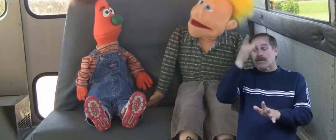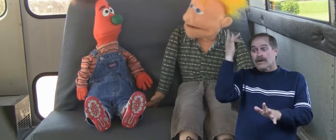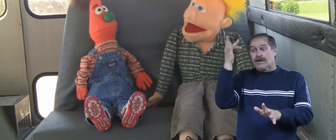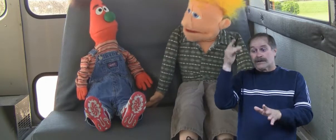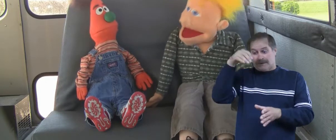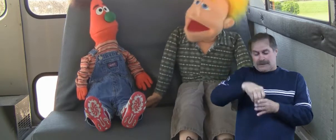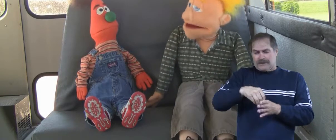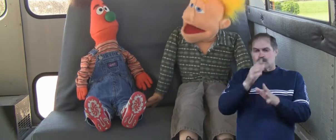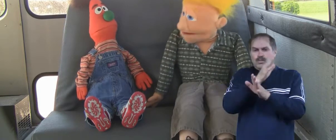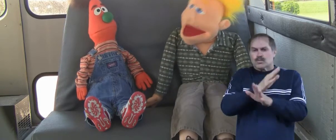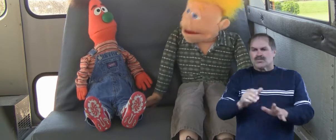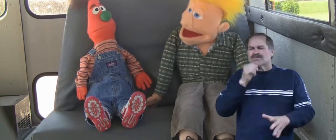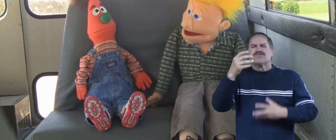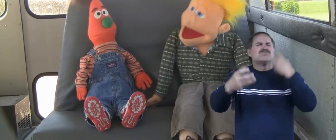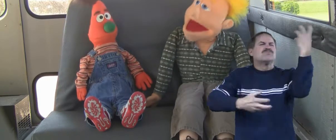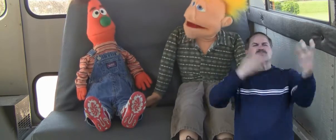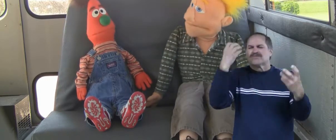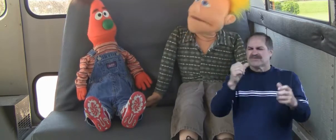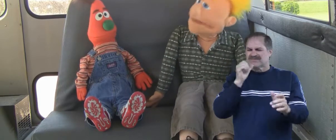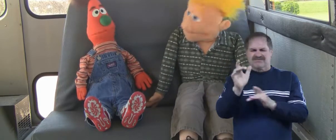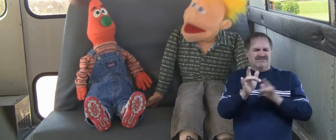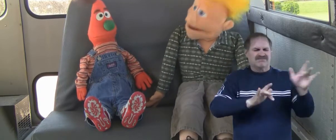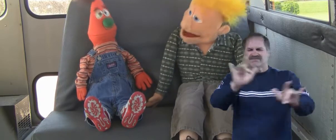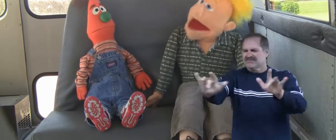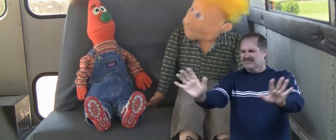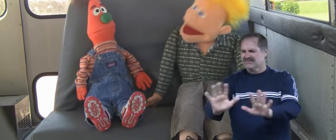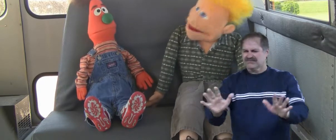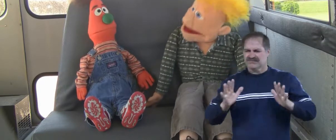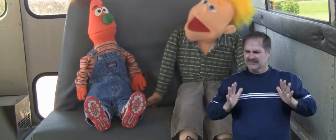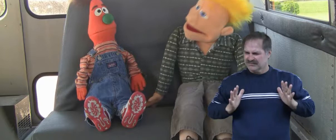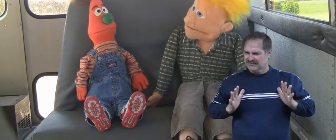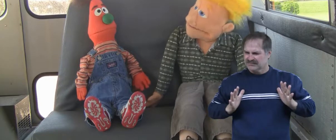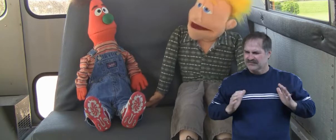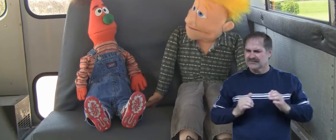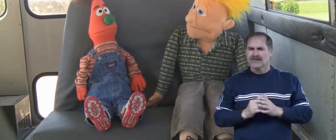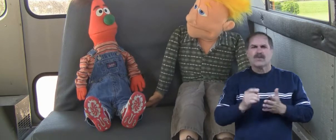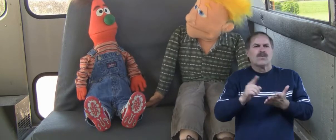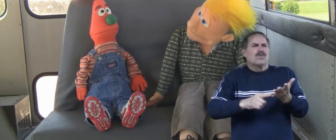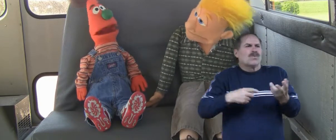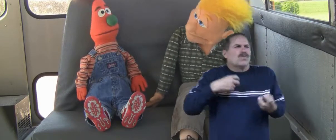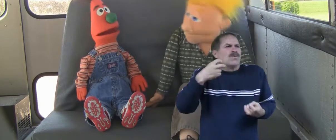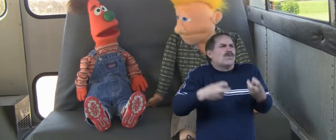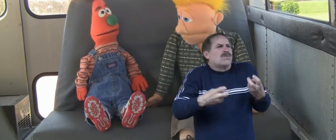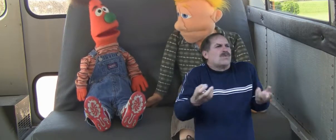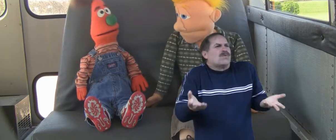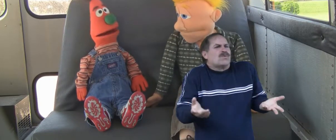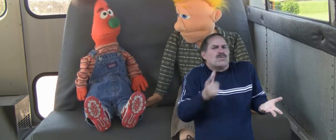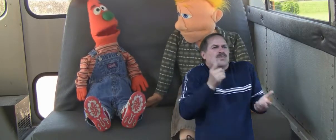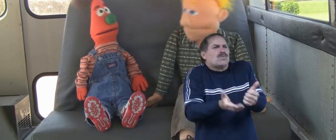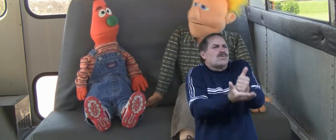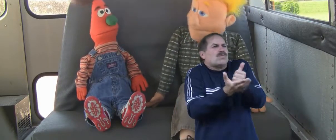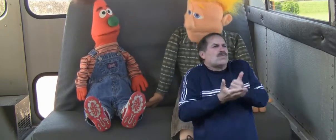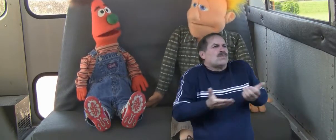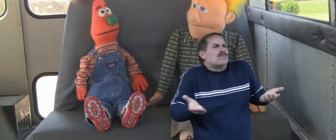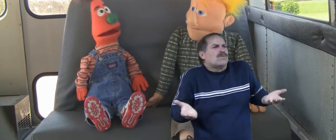Oh, but don't forget to use inside voice. And keep your hands to yourself. What if I have a problem on the